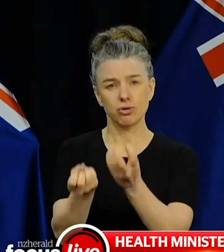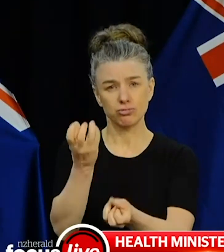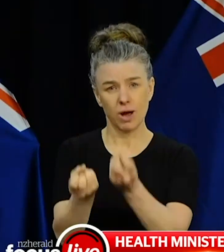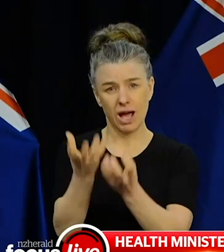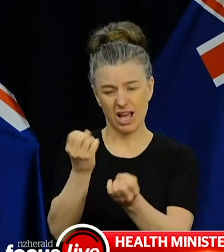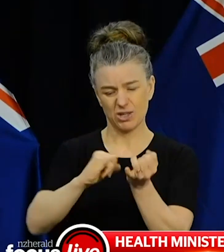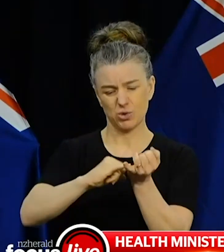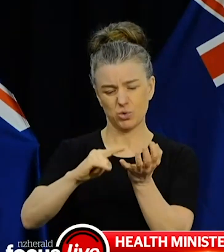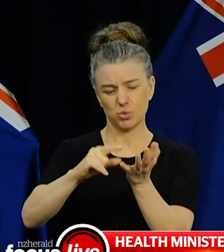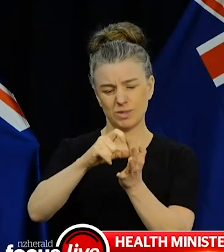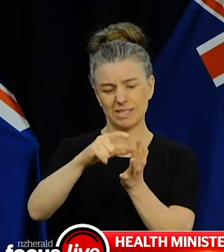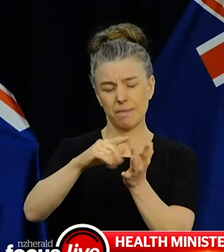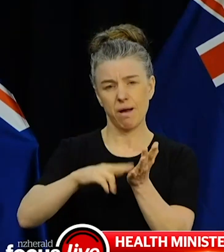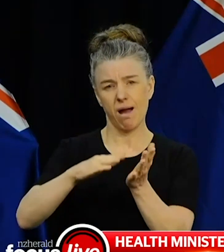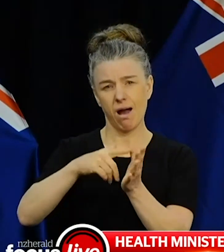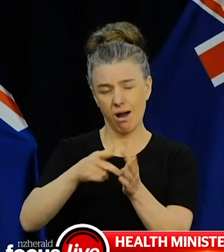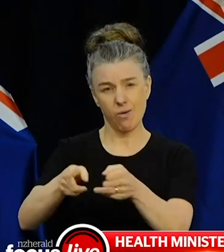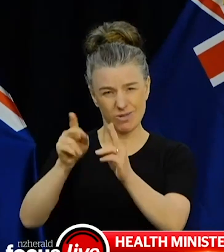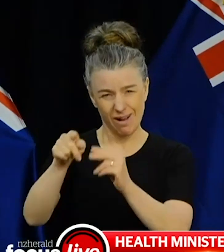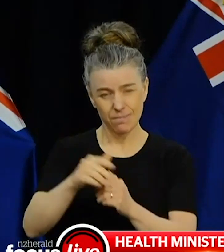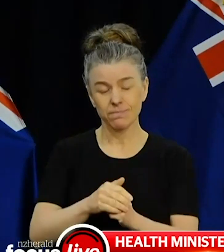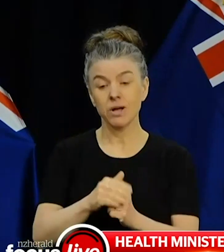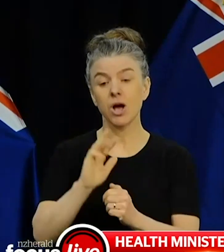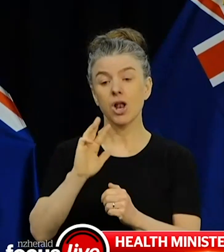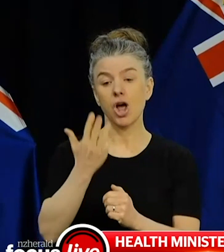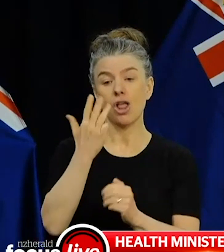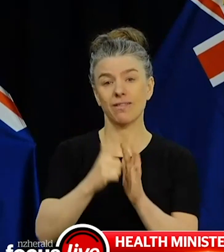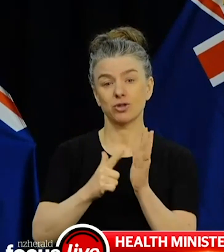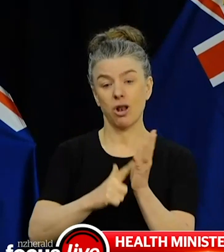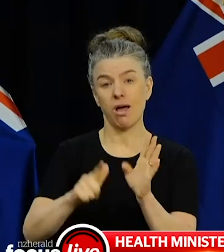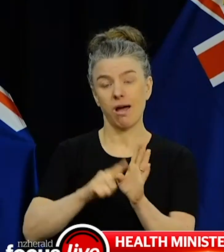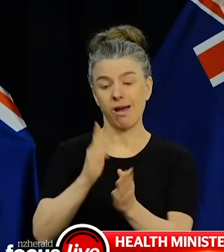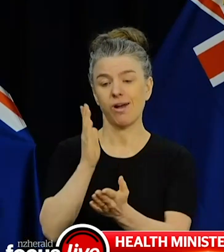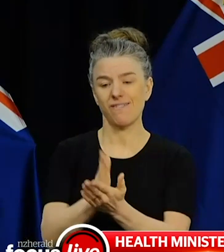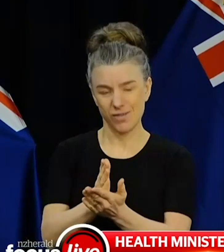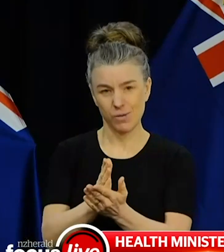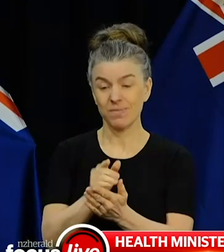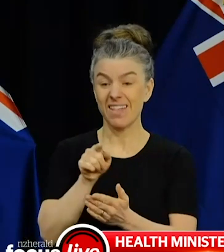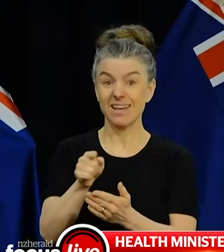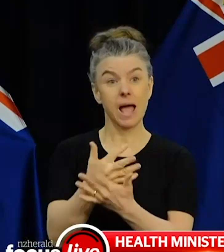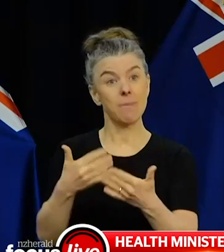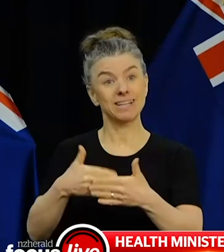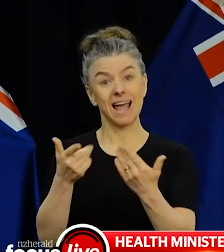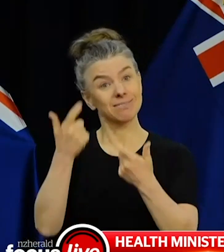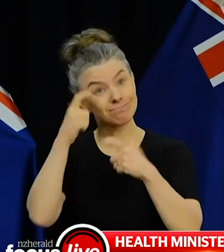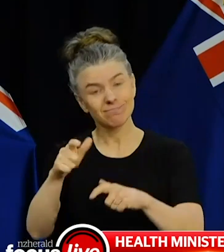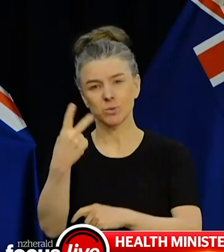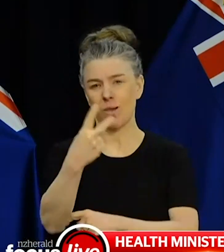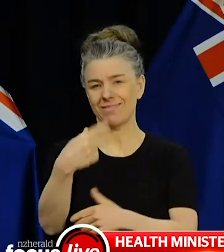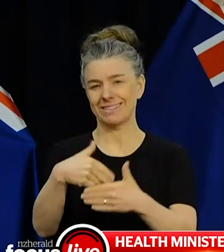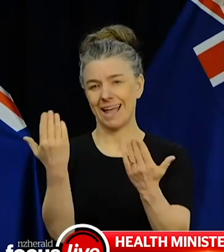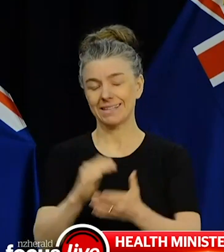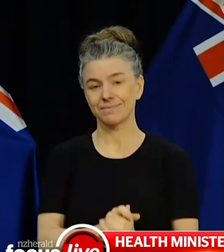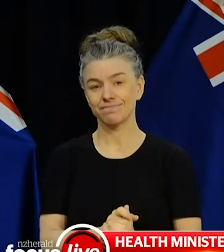in Rotorua. He tested positive on the 9th of July on the day 12 of his stay there.